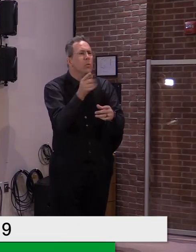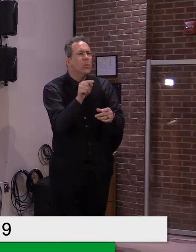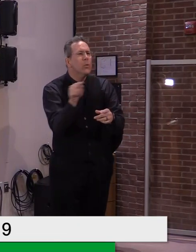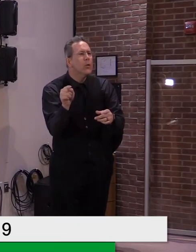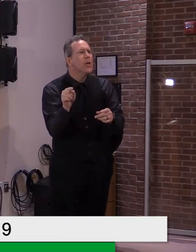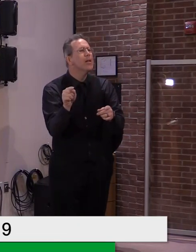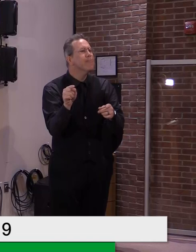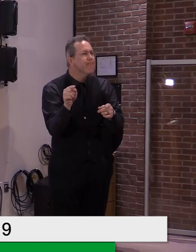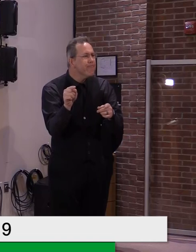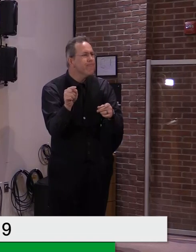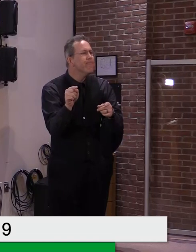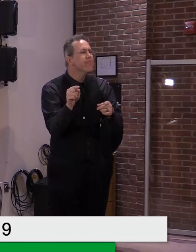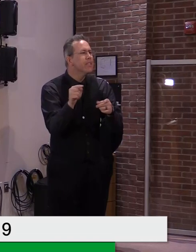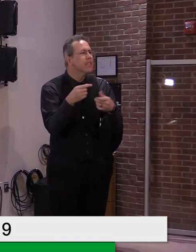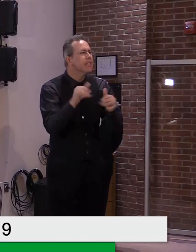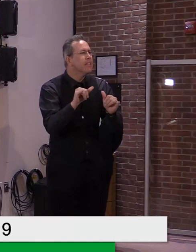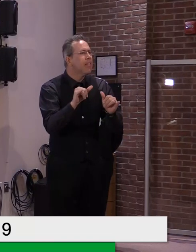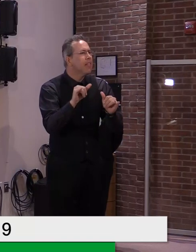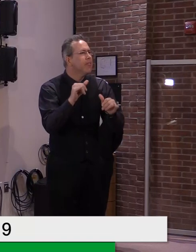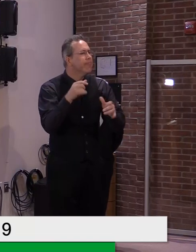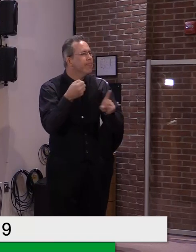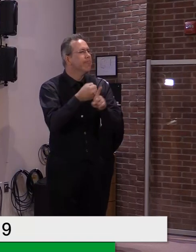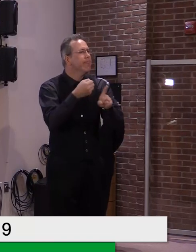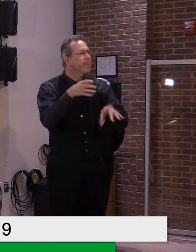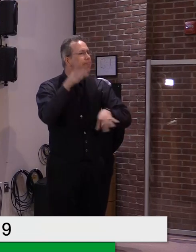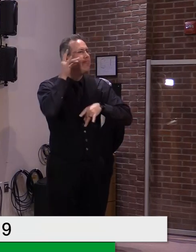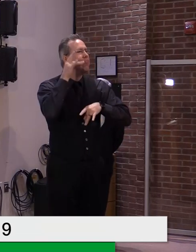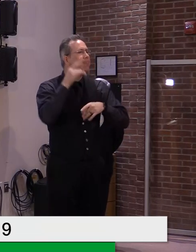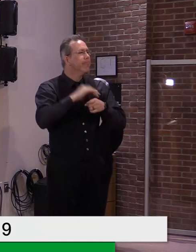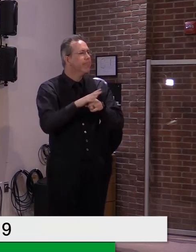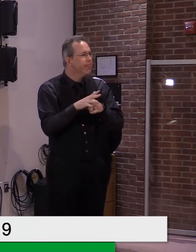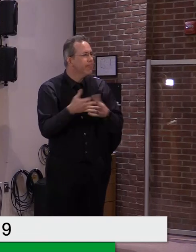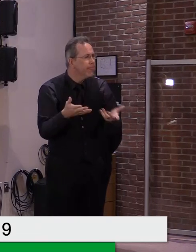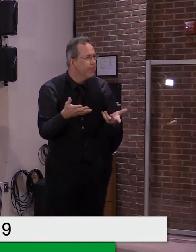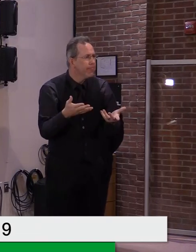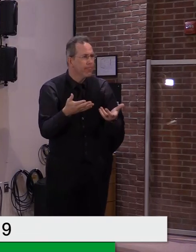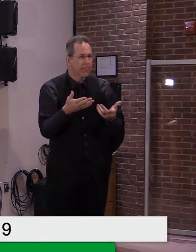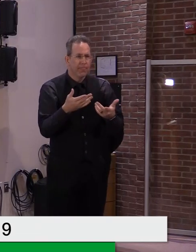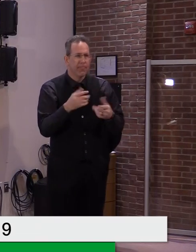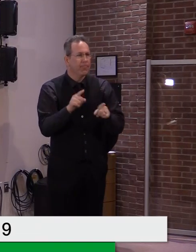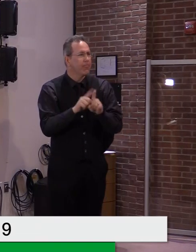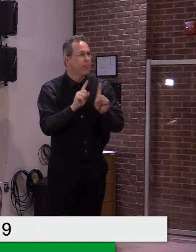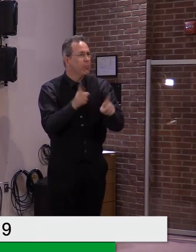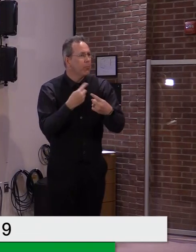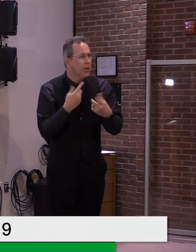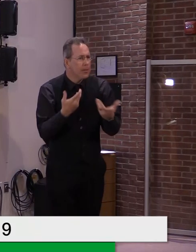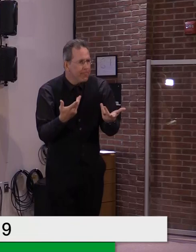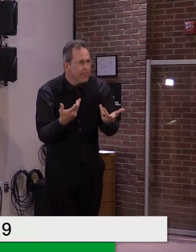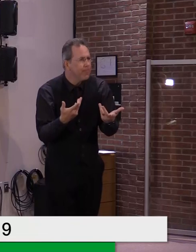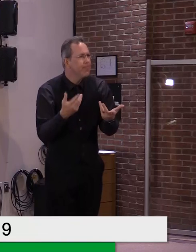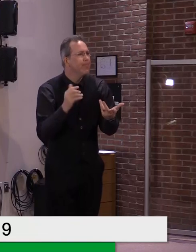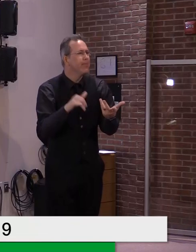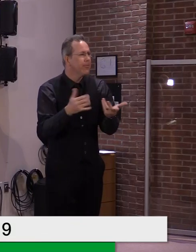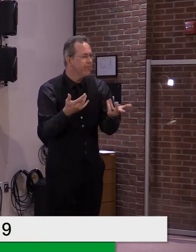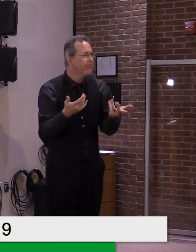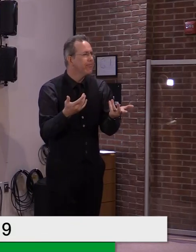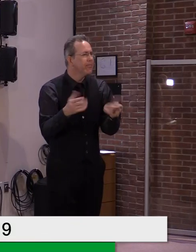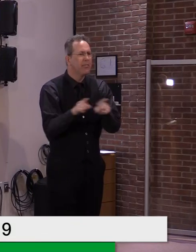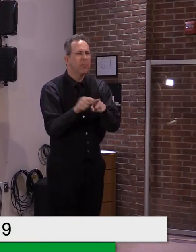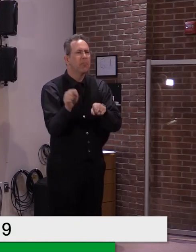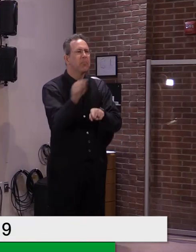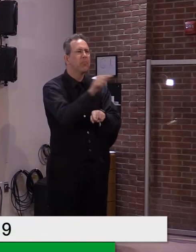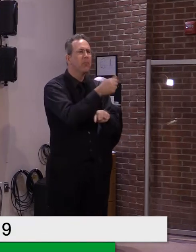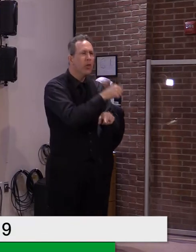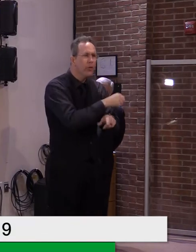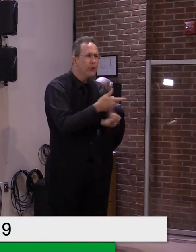you will, and not respond as effectively as others, whether it be related to the fact that the vaccine is